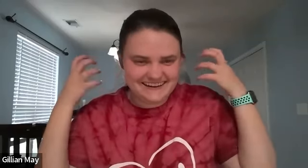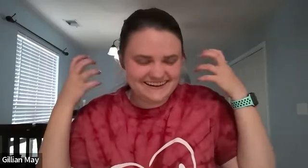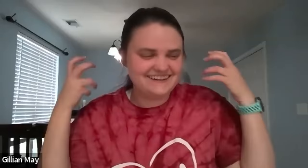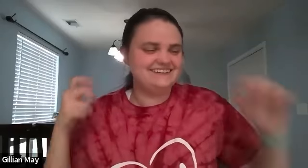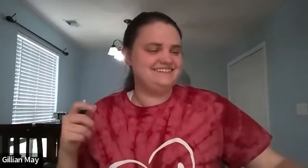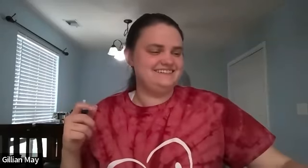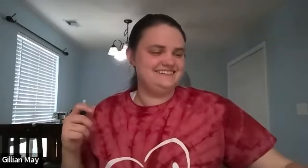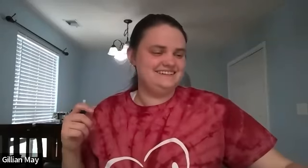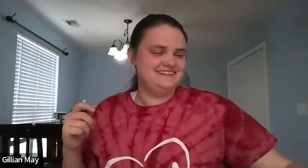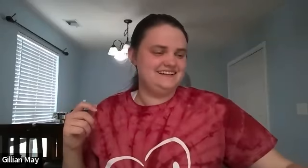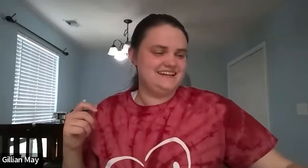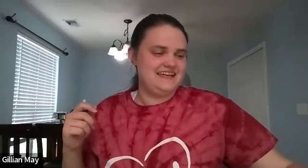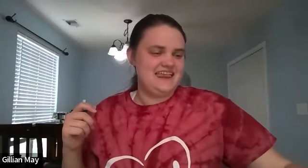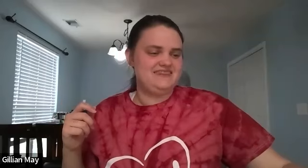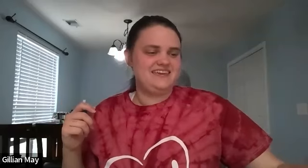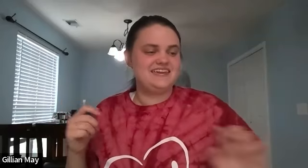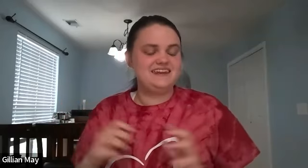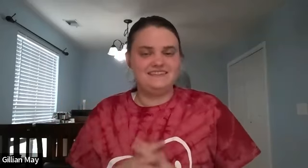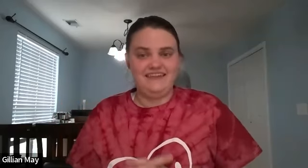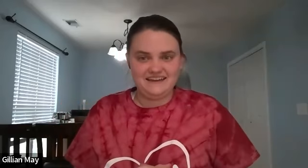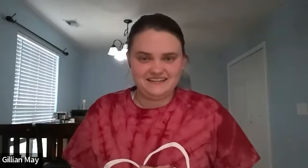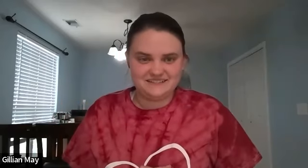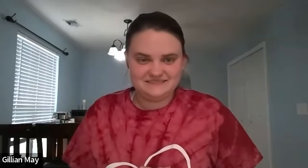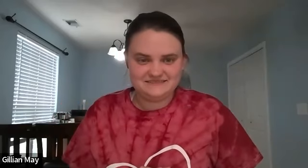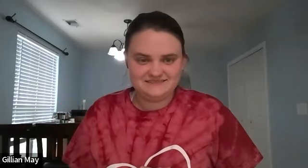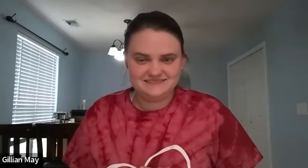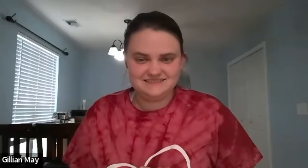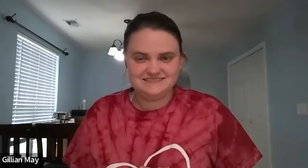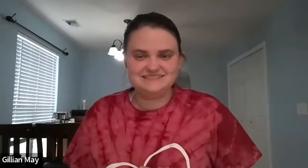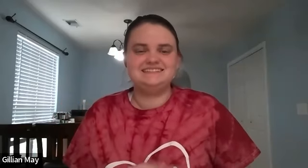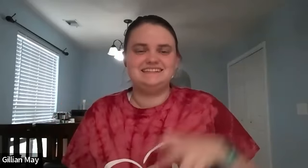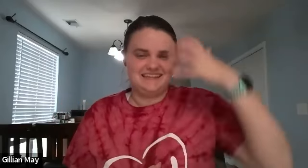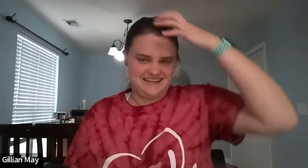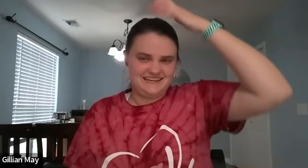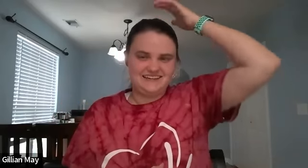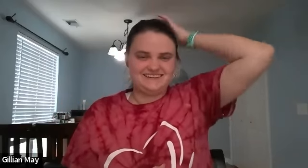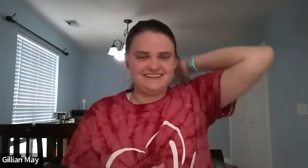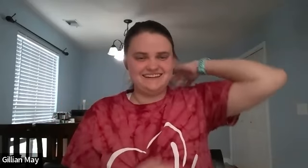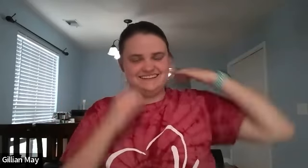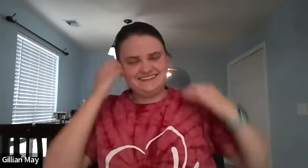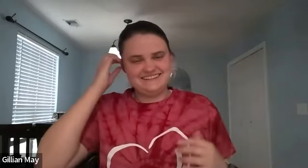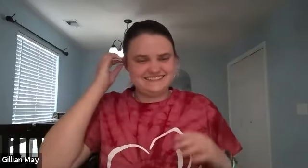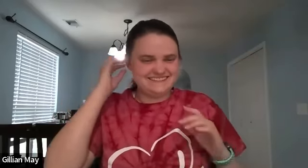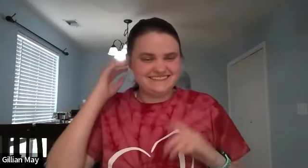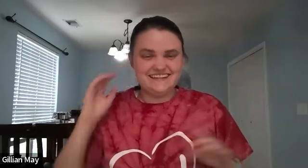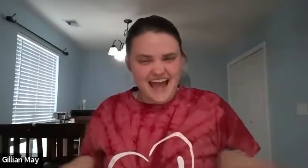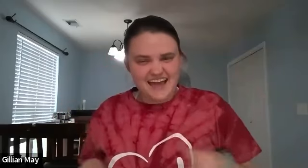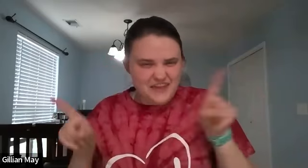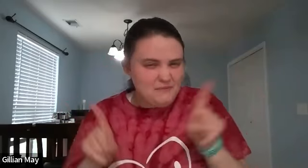Tiger. And then lion. Lion. Good. Good. I'm